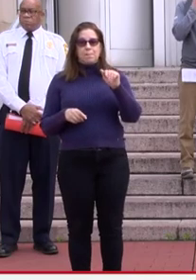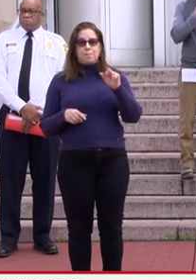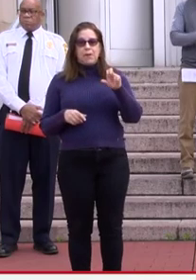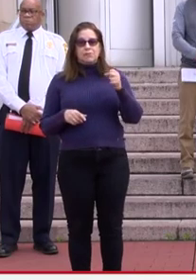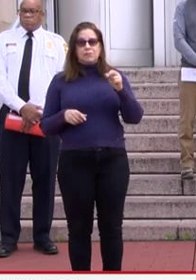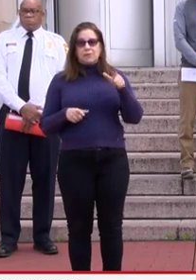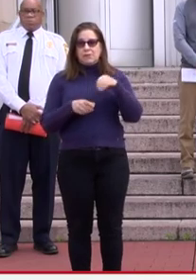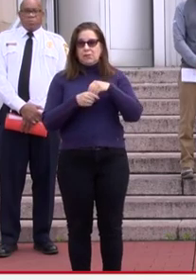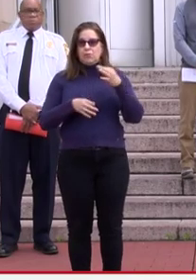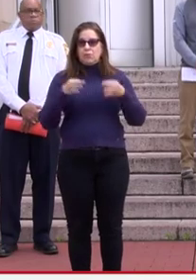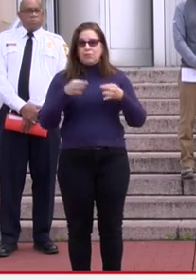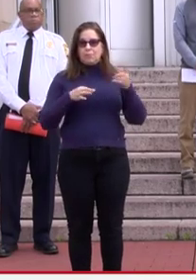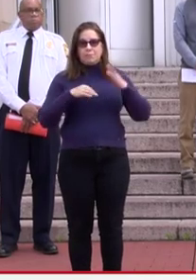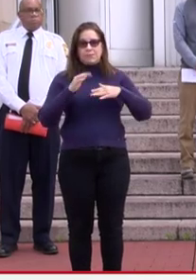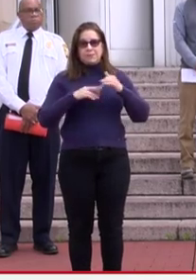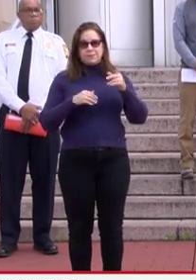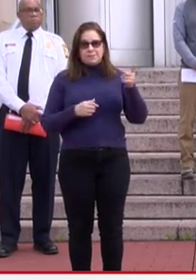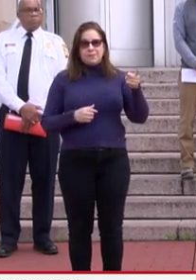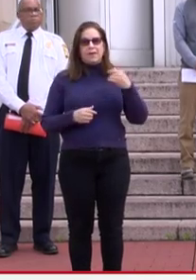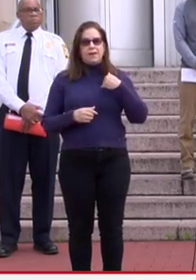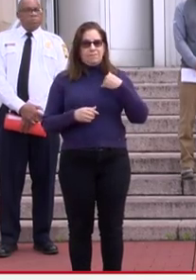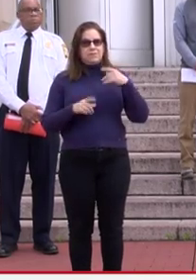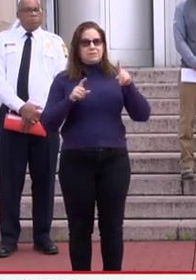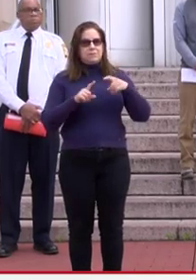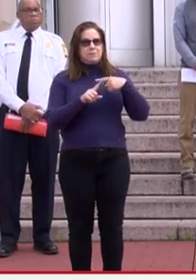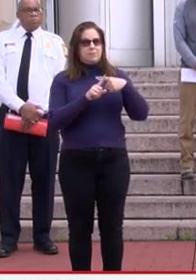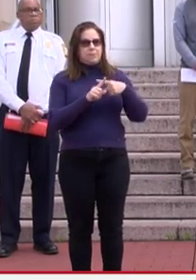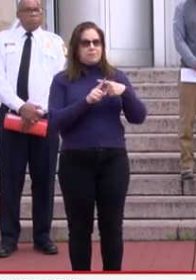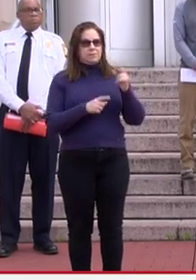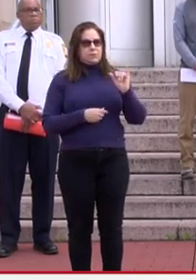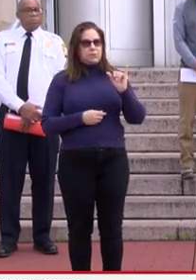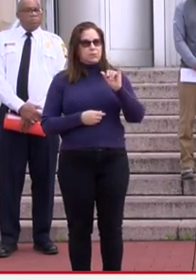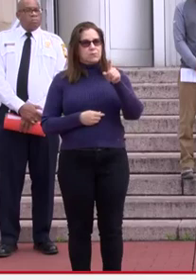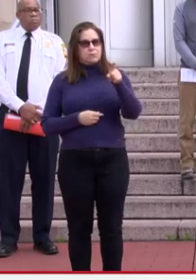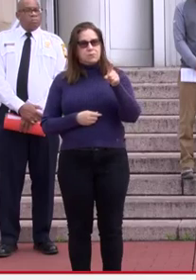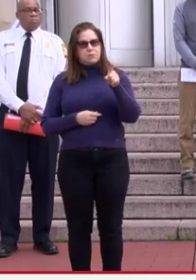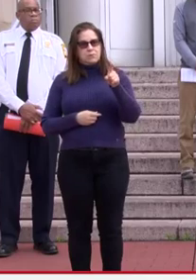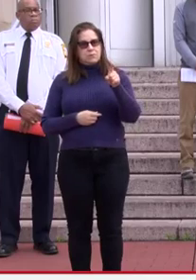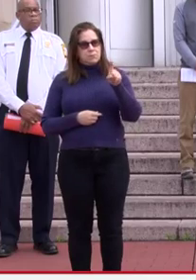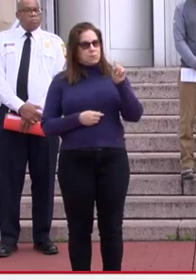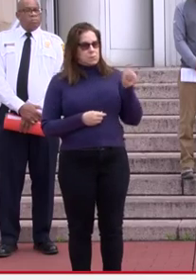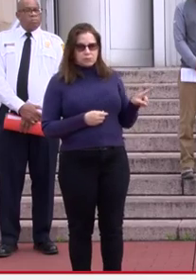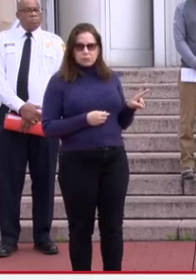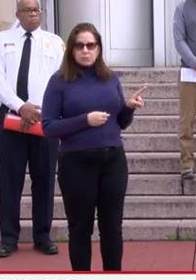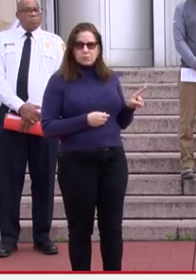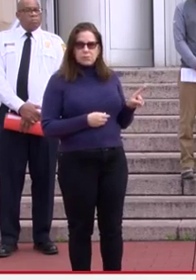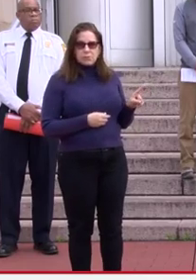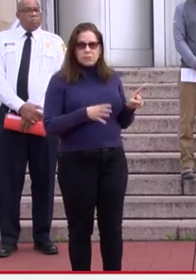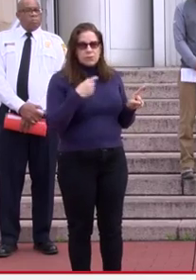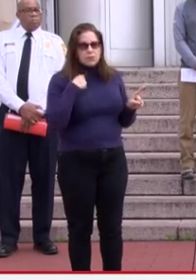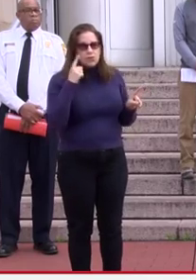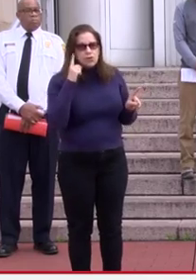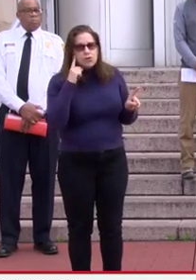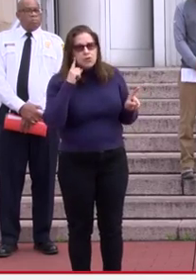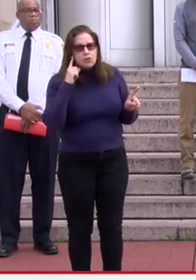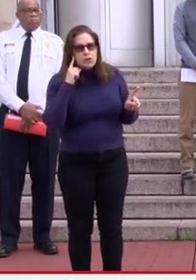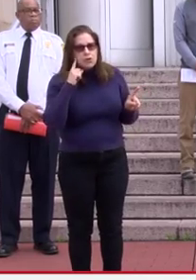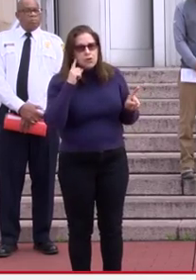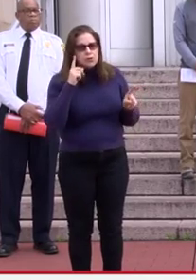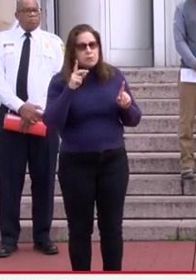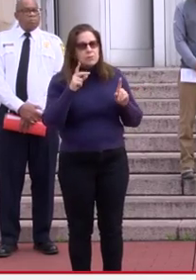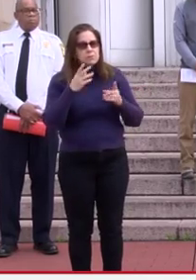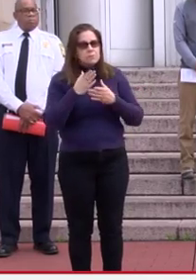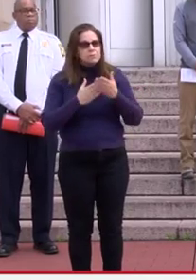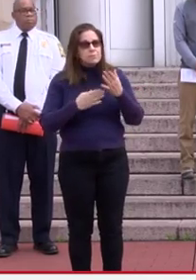COVID-19. So has there been any cleaning of the cell? We heard about that they took some people out, but they haven't cleaned